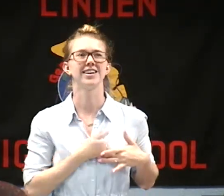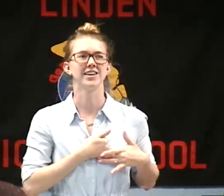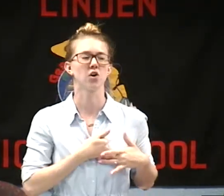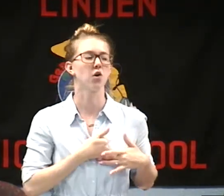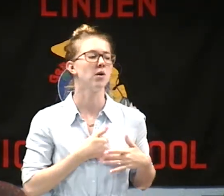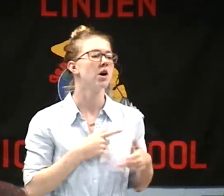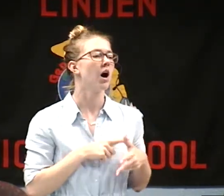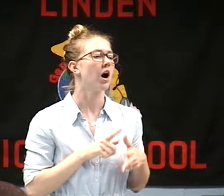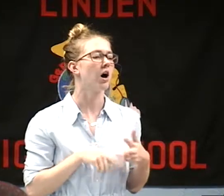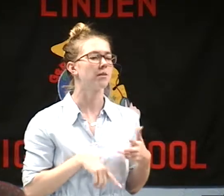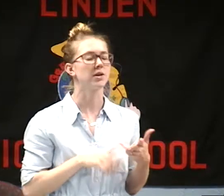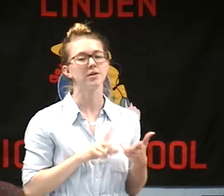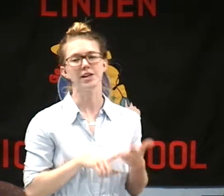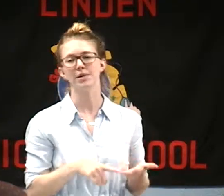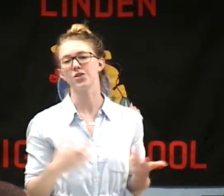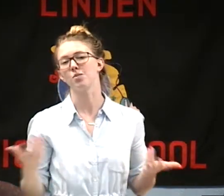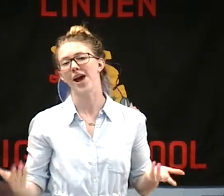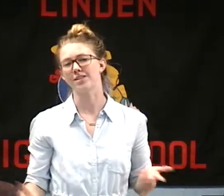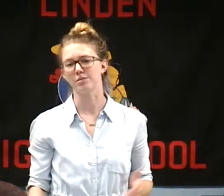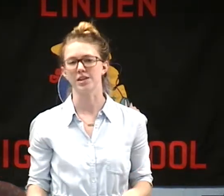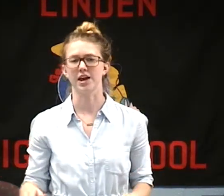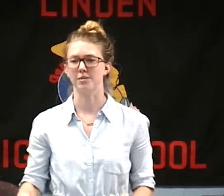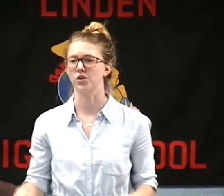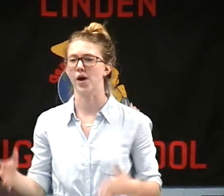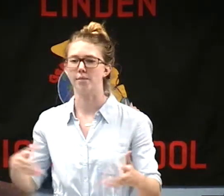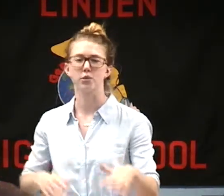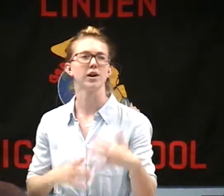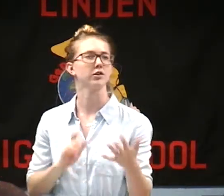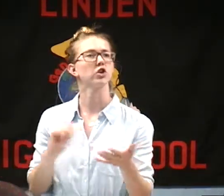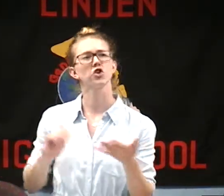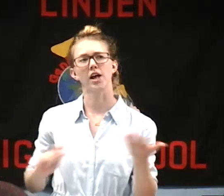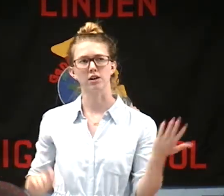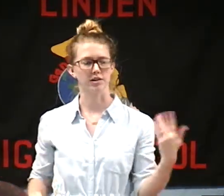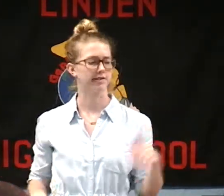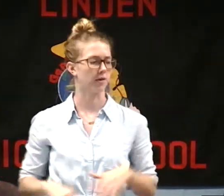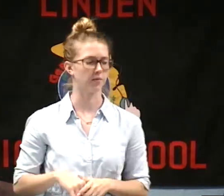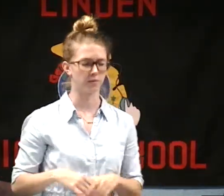hits home, something that makes you mad, something that makes you happy, whatever. Just jot little things down.